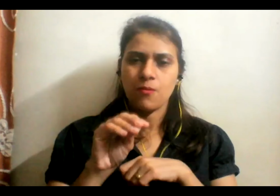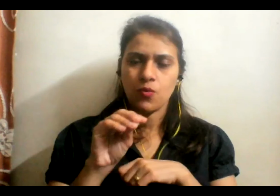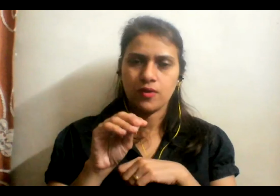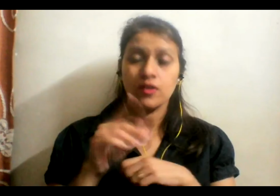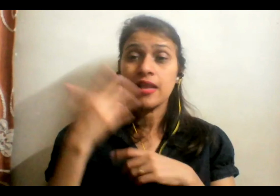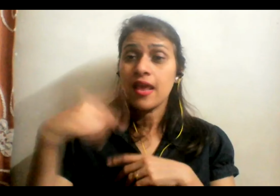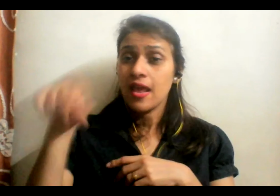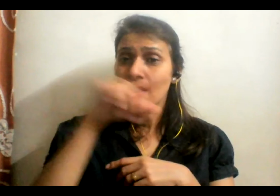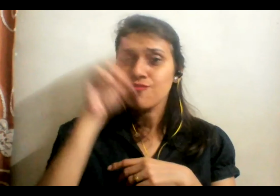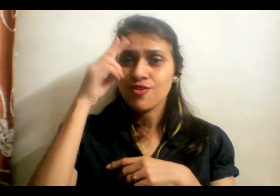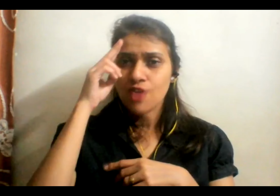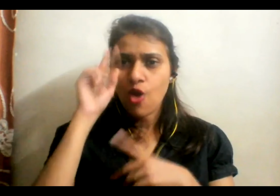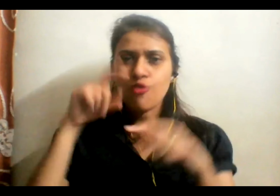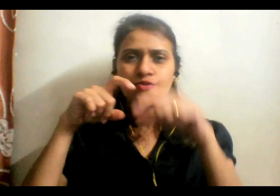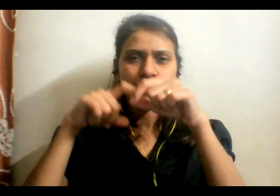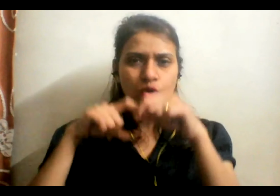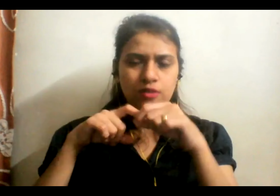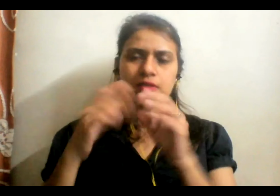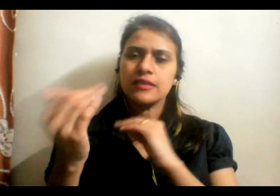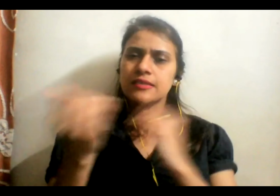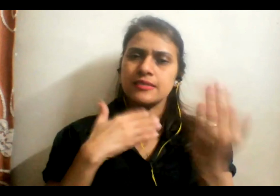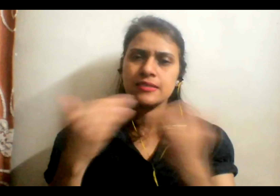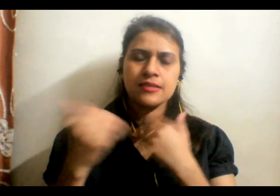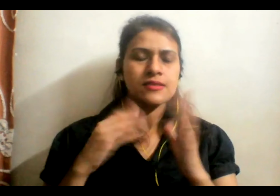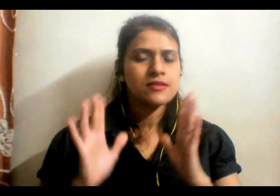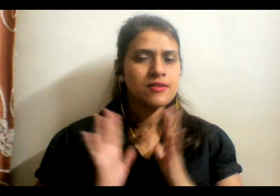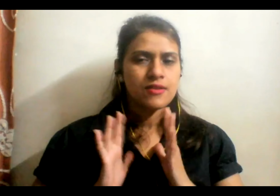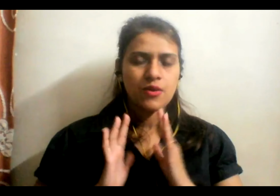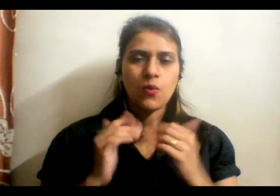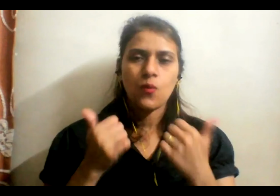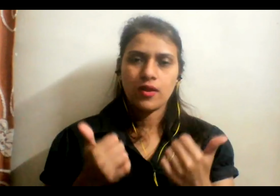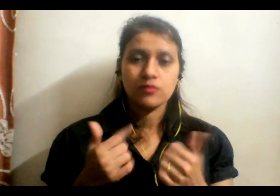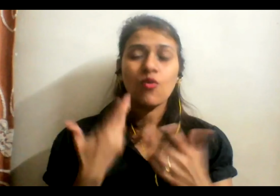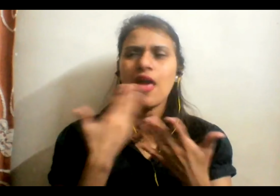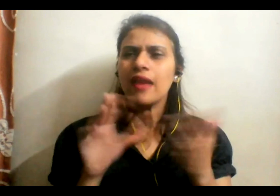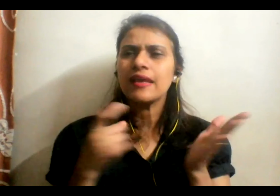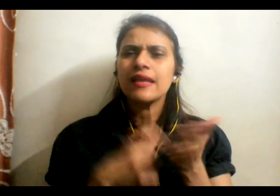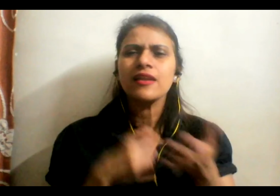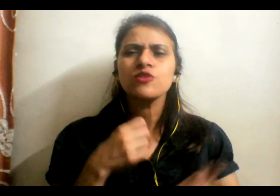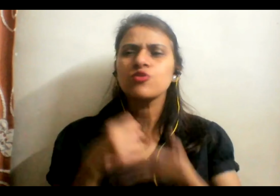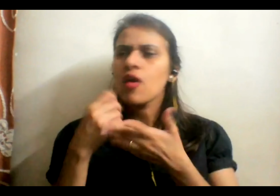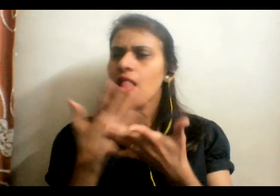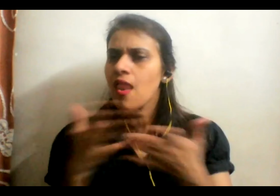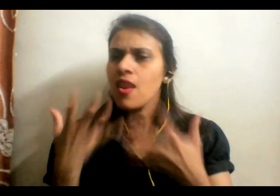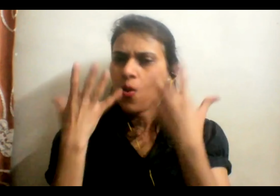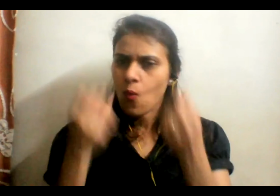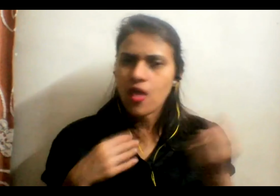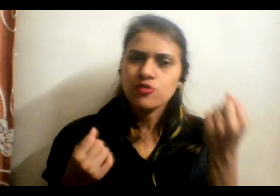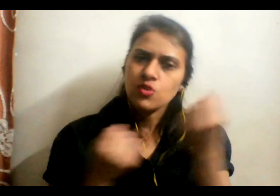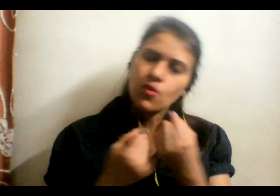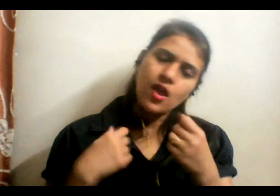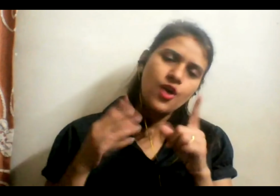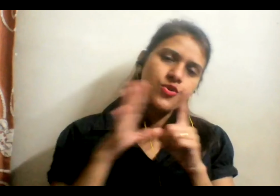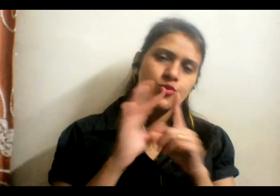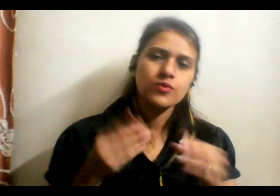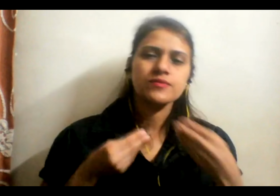If any of you have any questions or any resources that you might need, because there might be things, I have